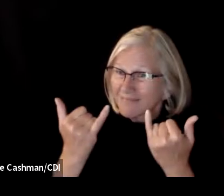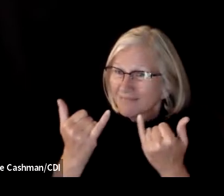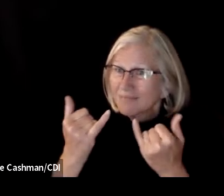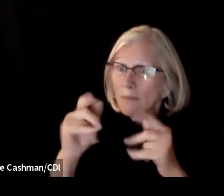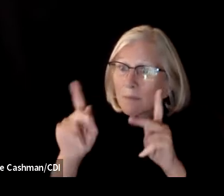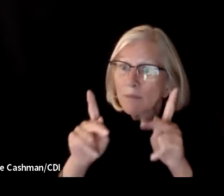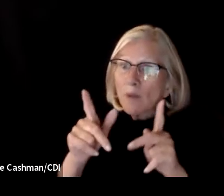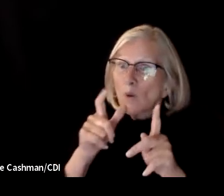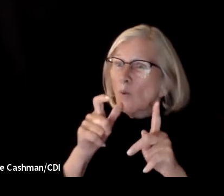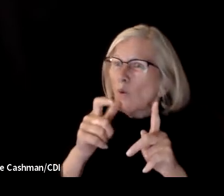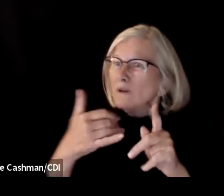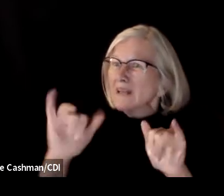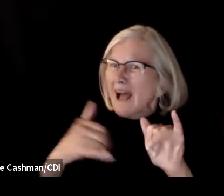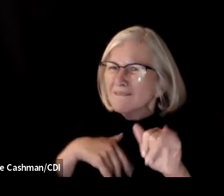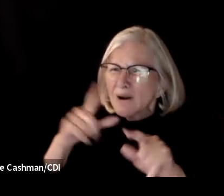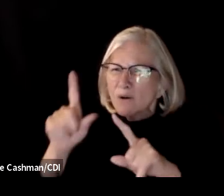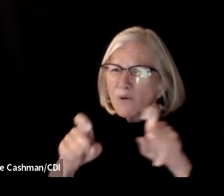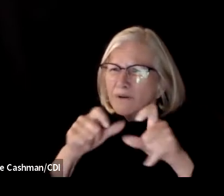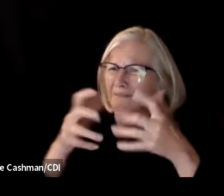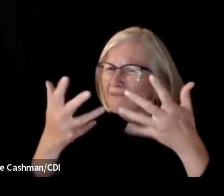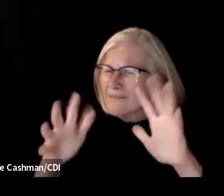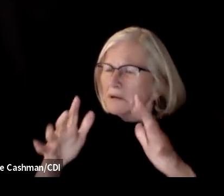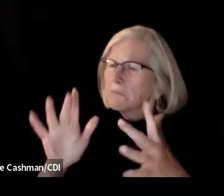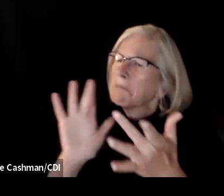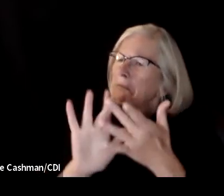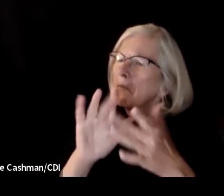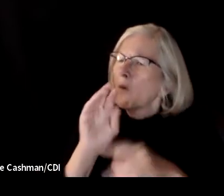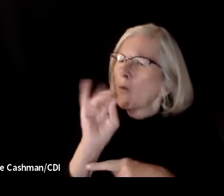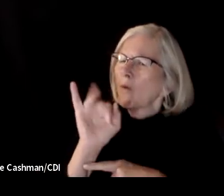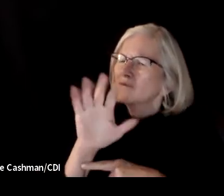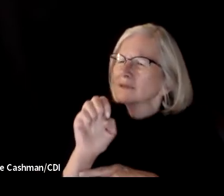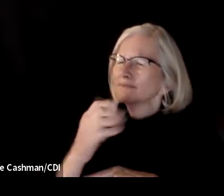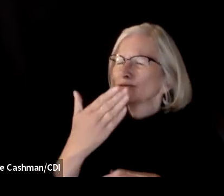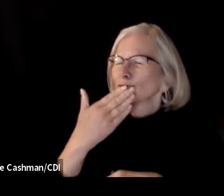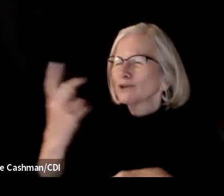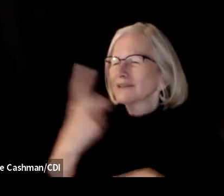reach out to our office this afternoon. Have a good day, and we will be back again soon.